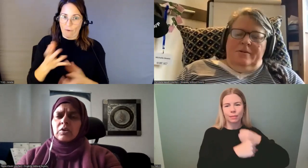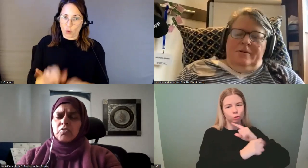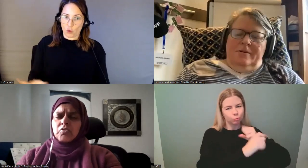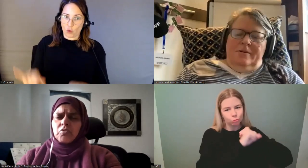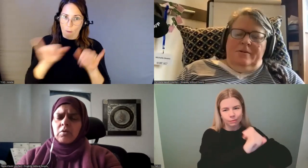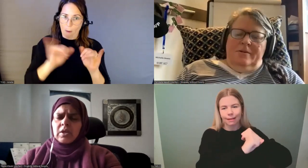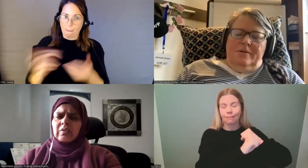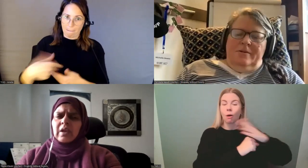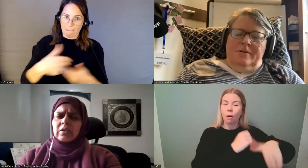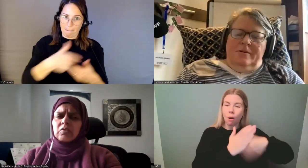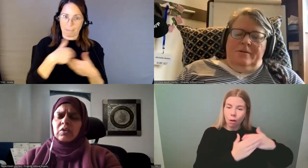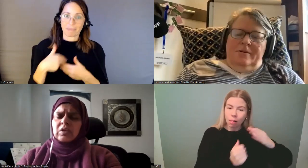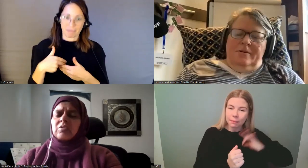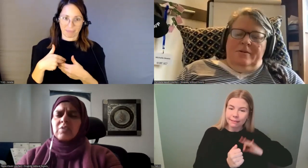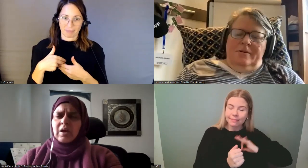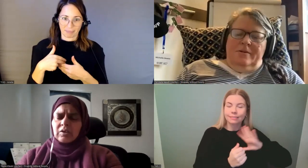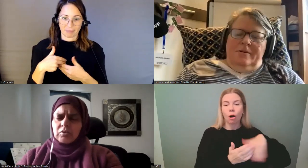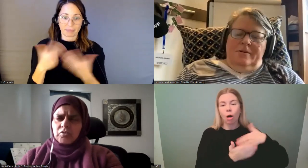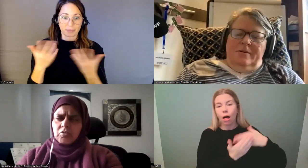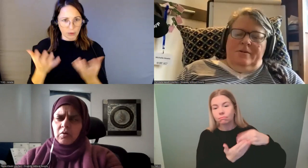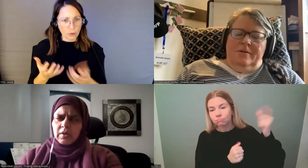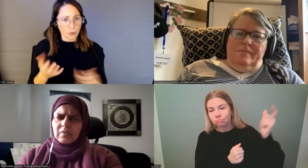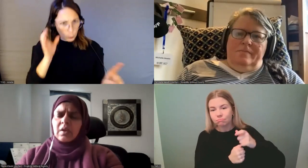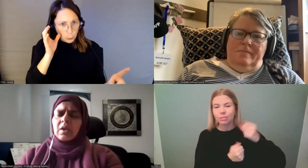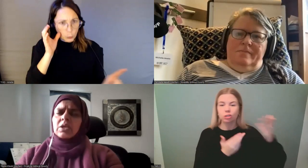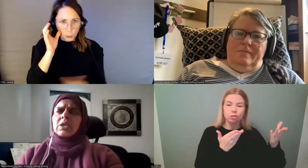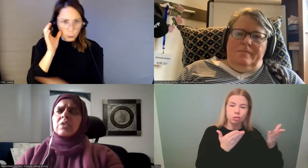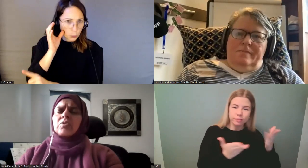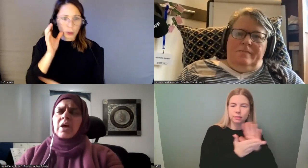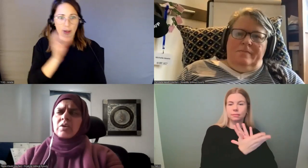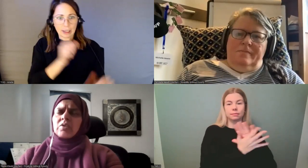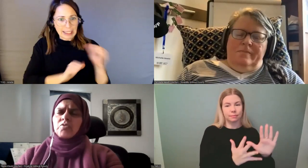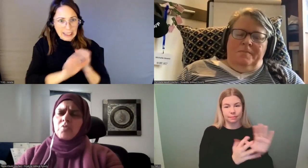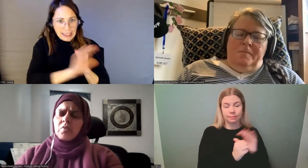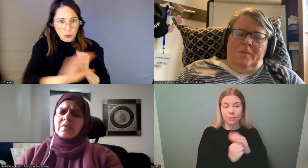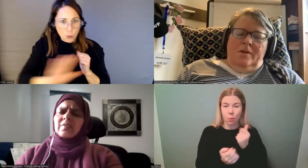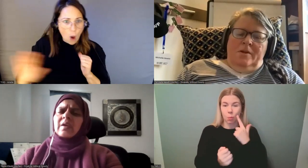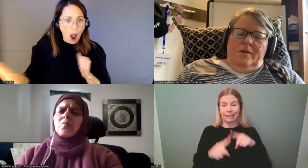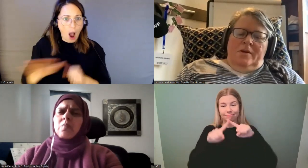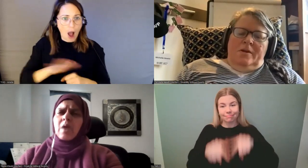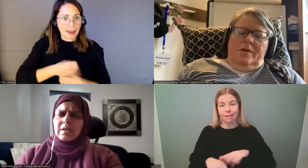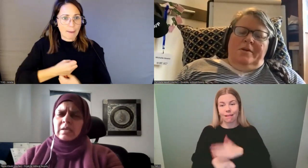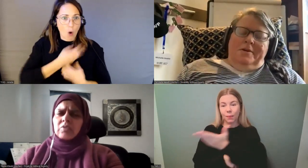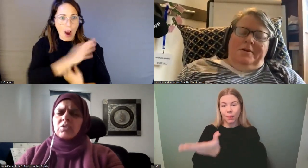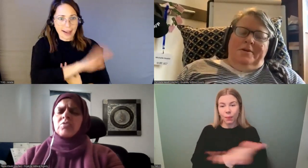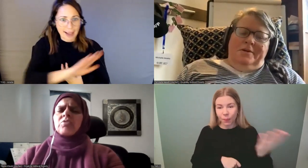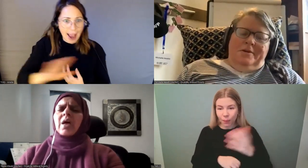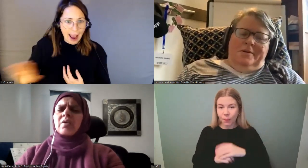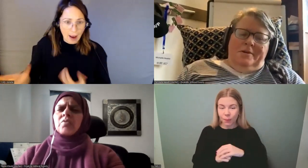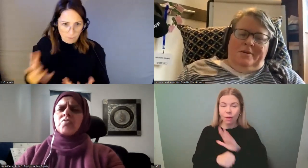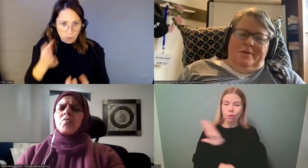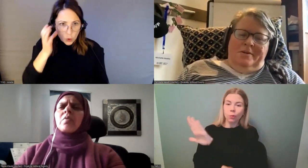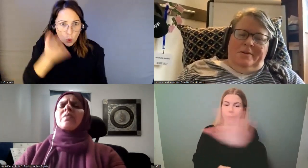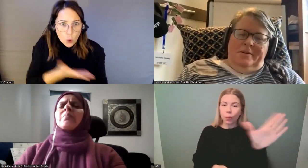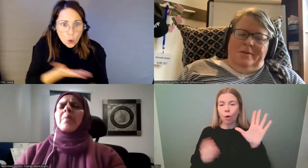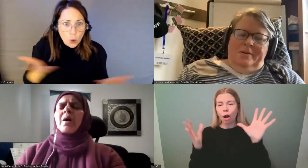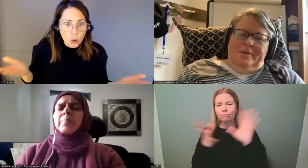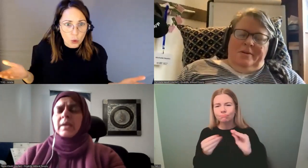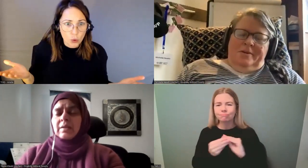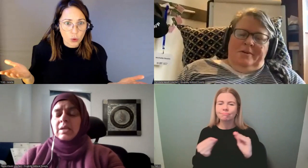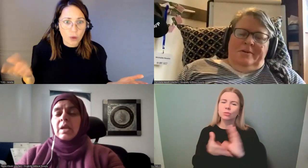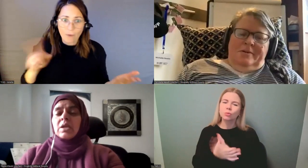to hear your stories, and you need to tell your stories. You need to tell your stories in writing. You need to tell your